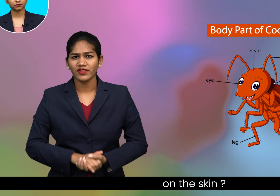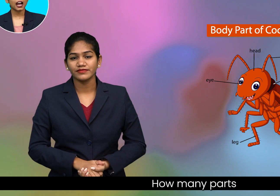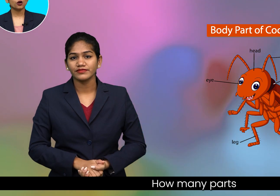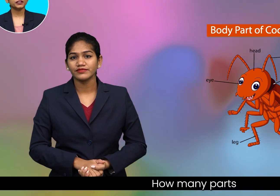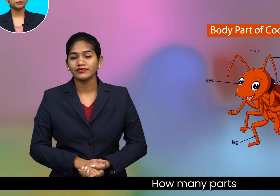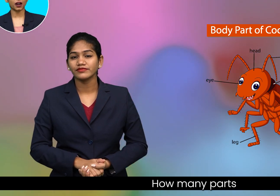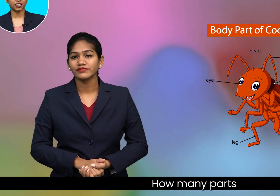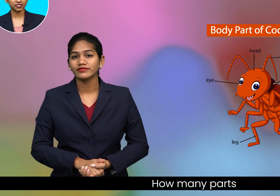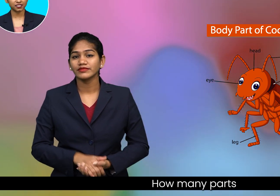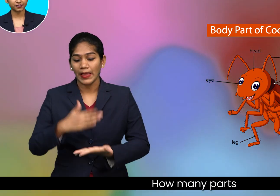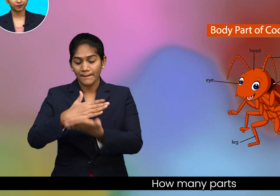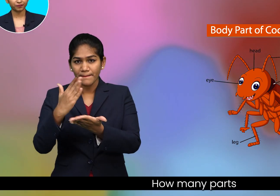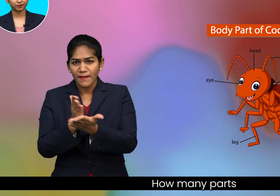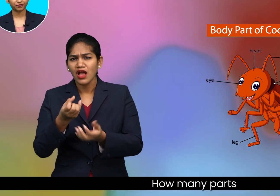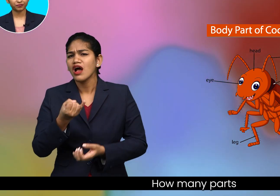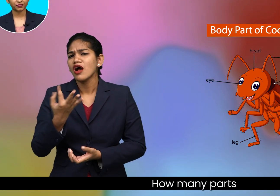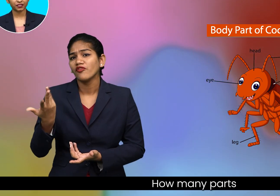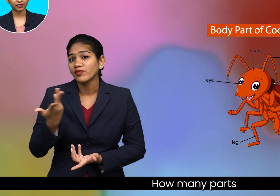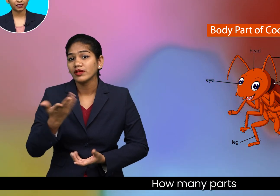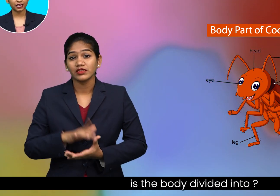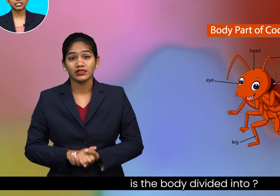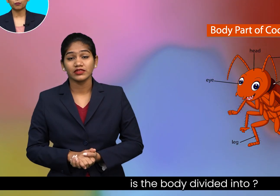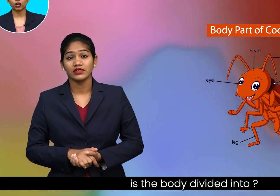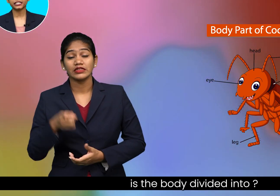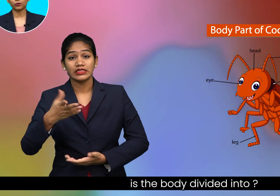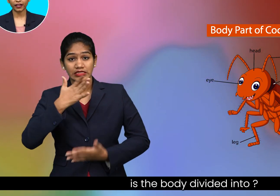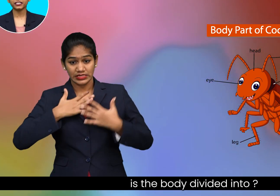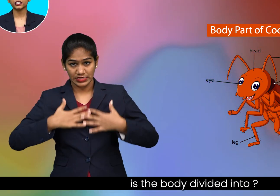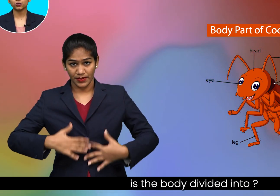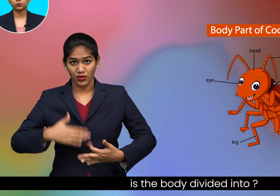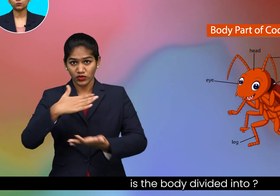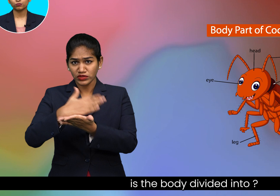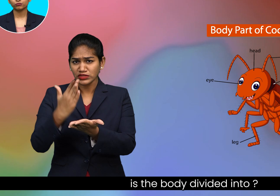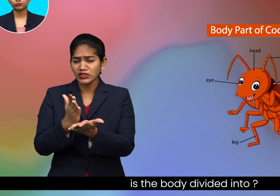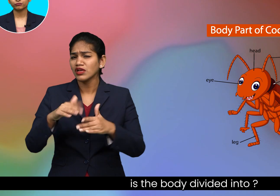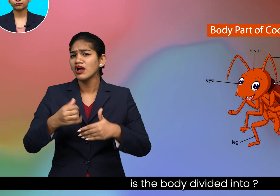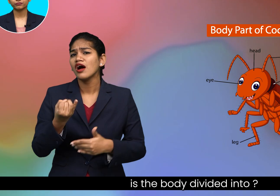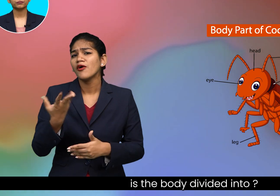How many parts is the body divided into?